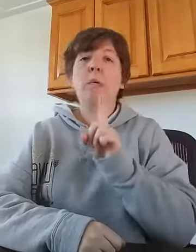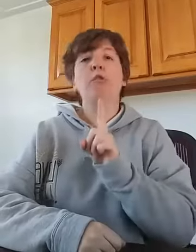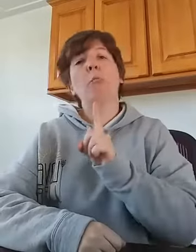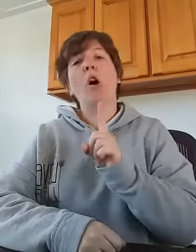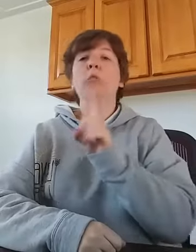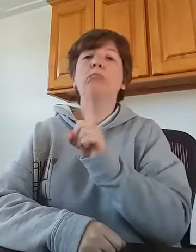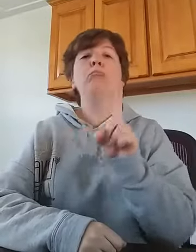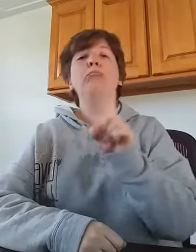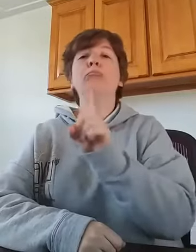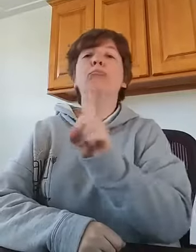person walking,